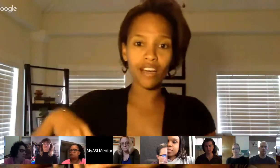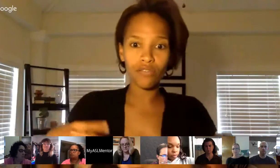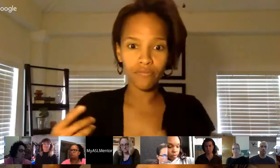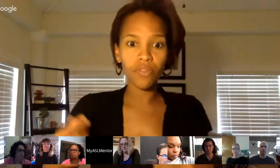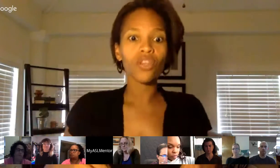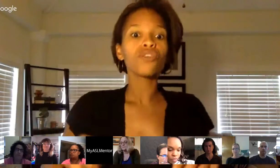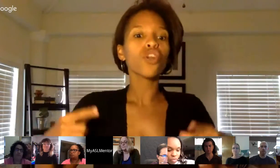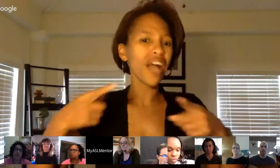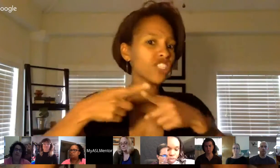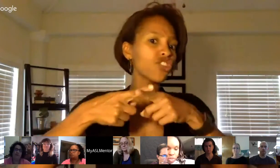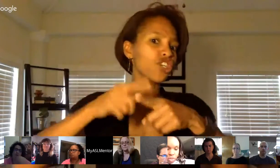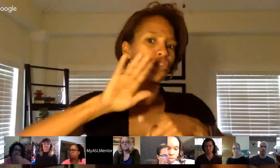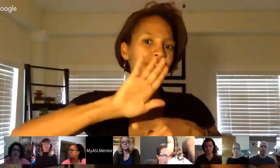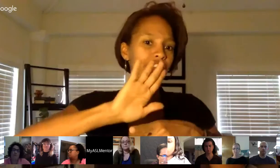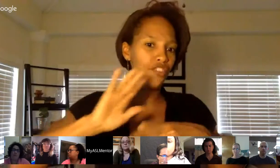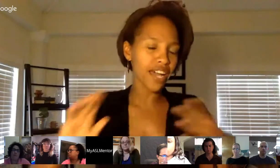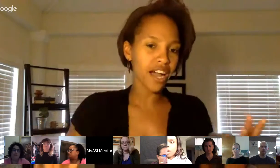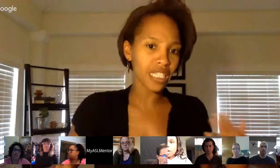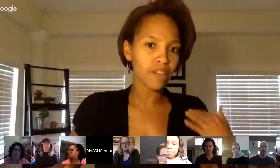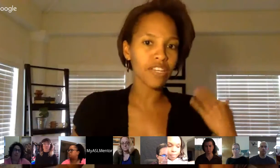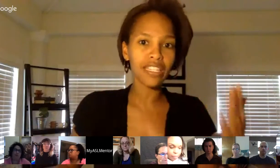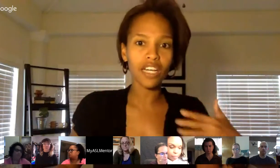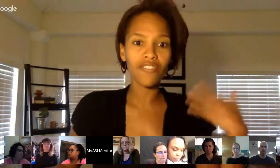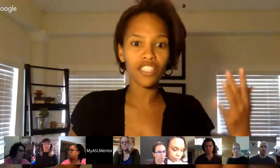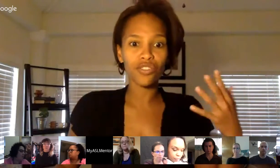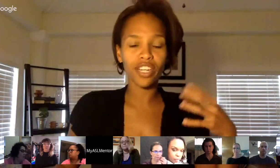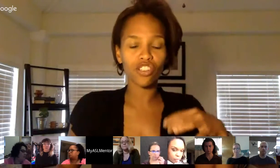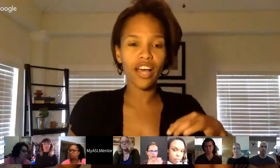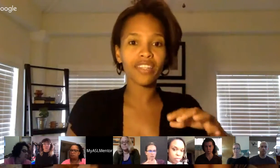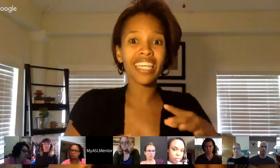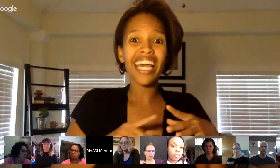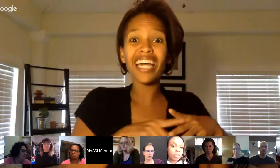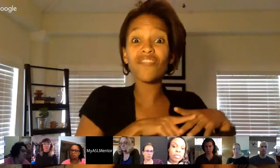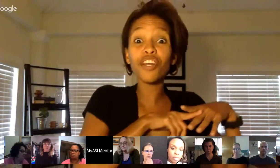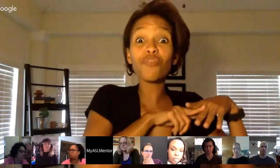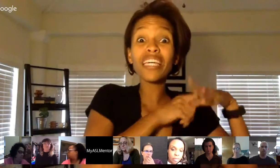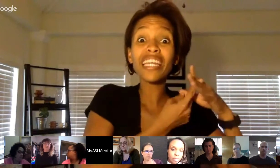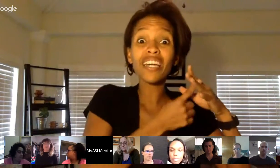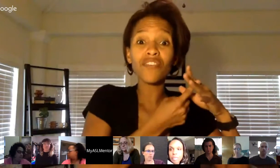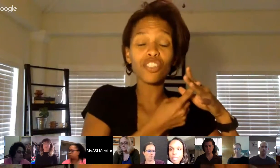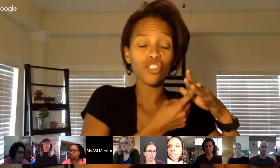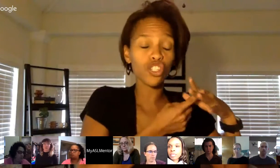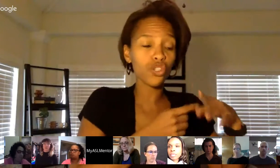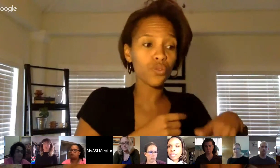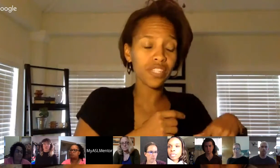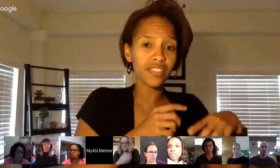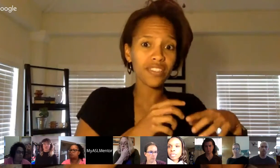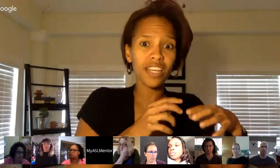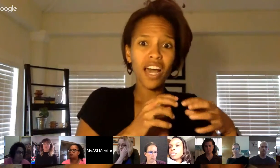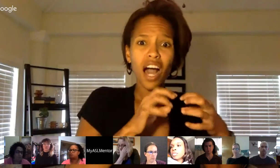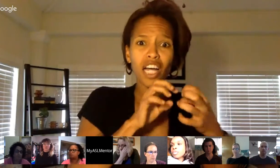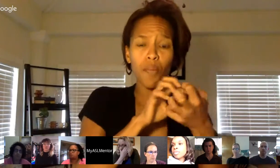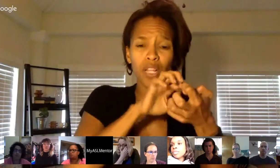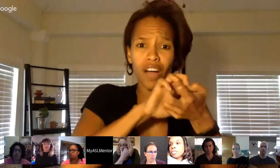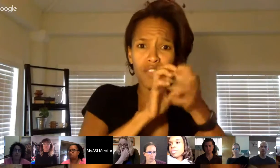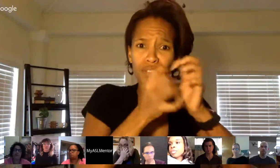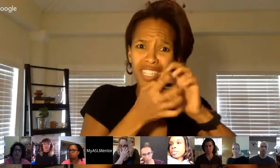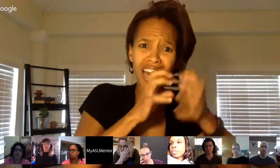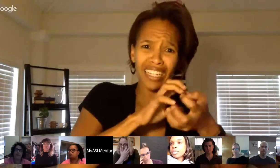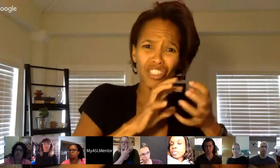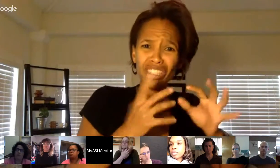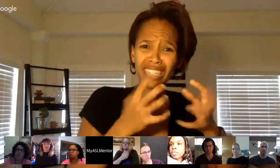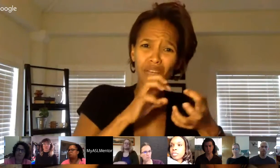pans out. So that's just her sign for that concept of intersectionality. At the very beginning of it, she uses a couple of